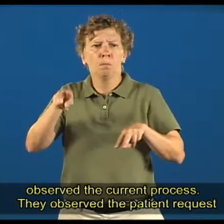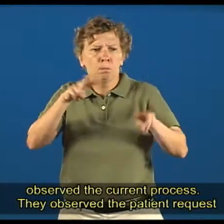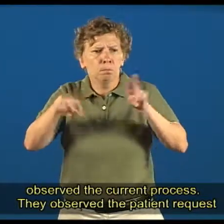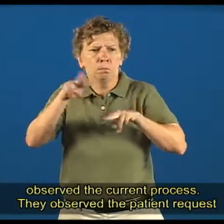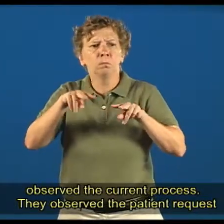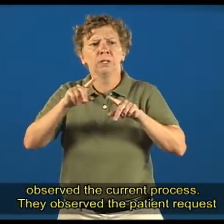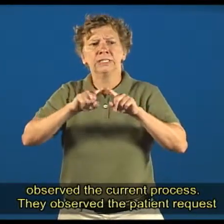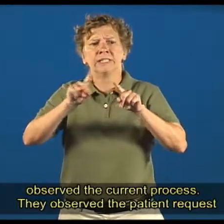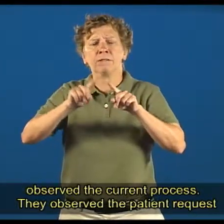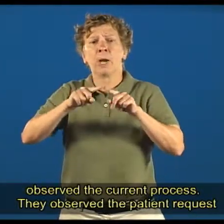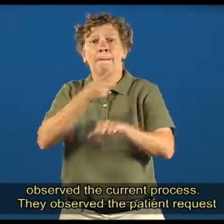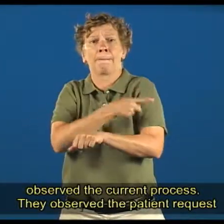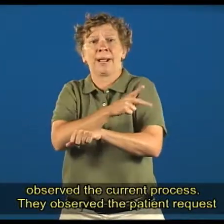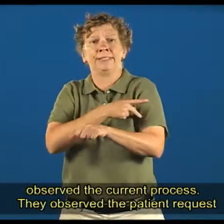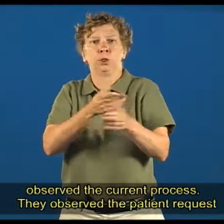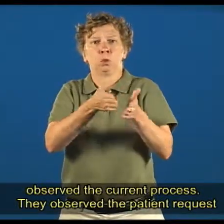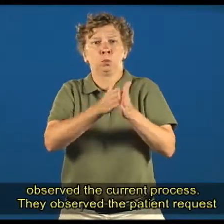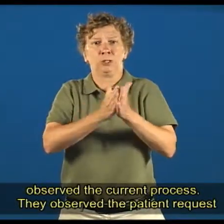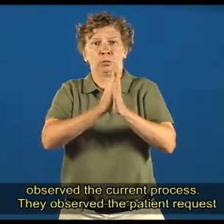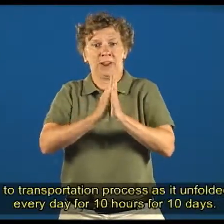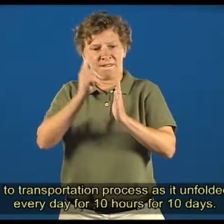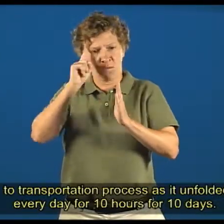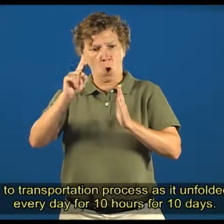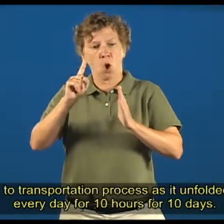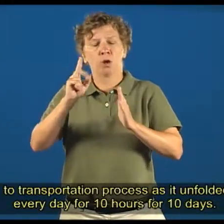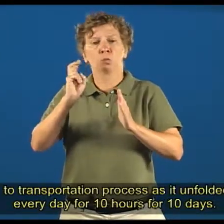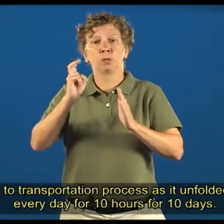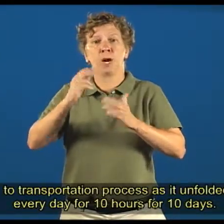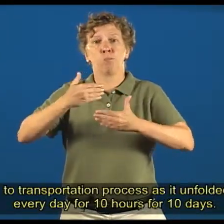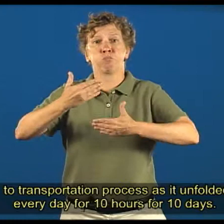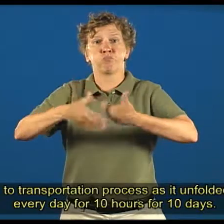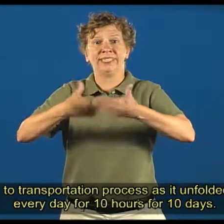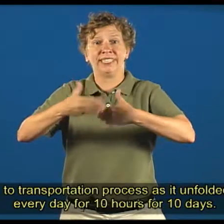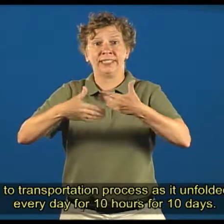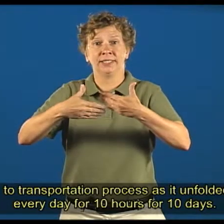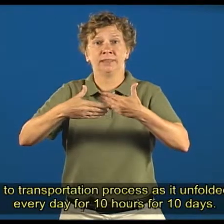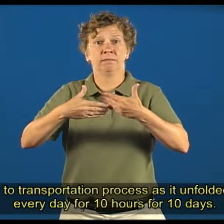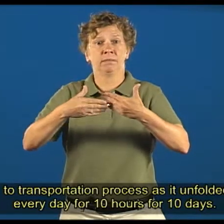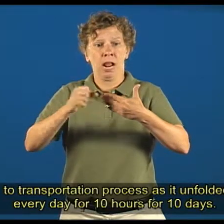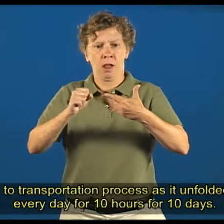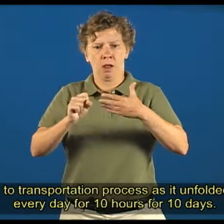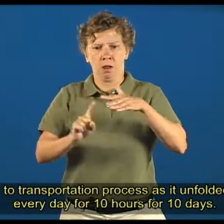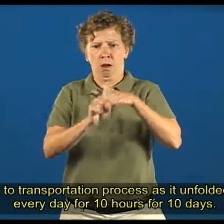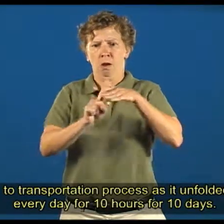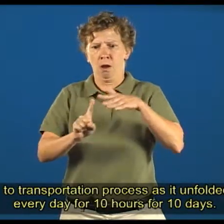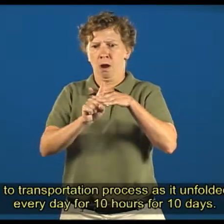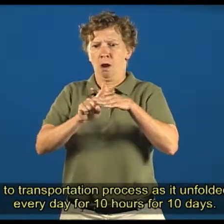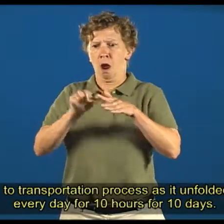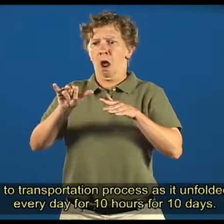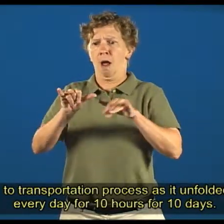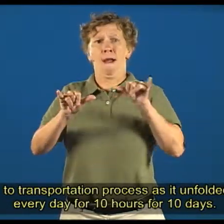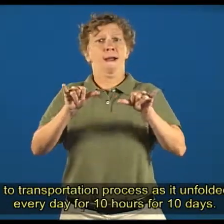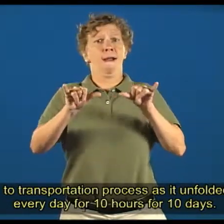They observed the patient request to transportation process as it unfolded every